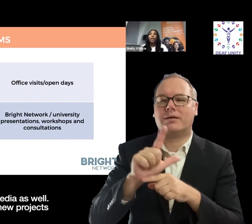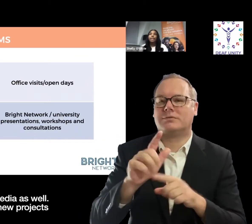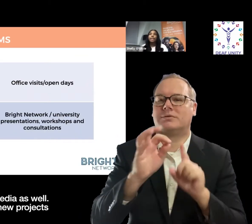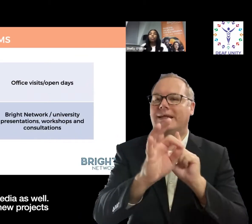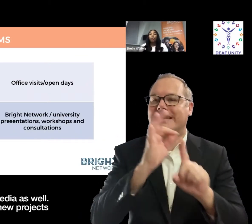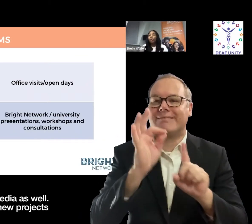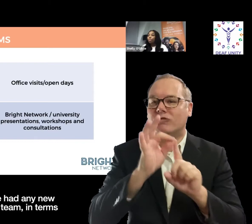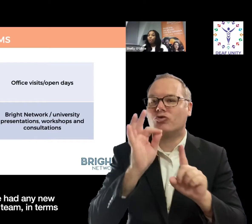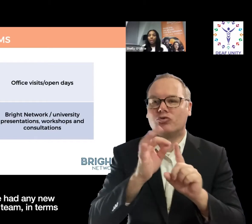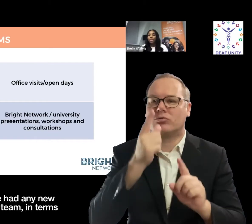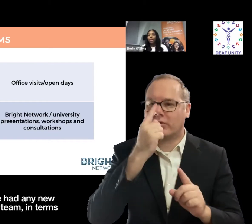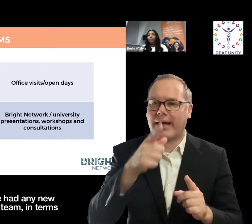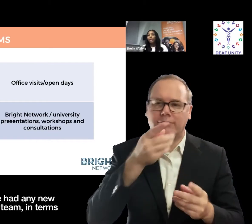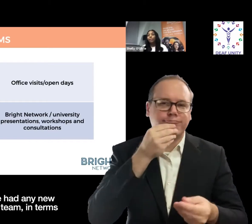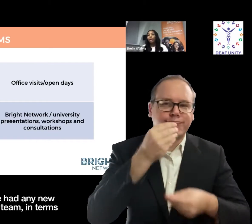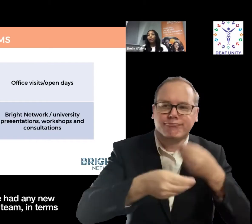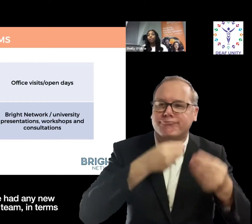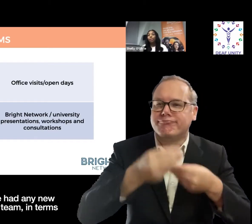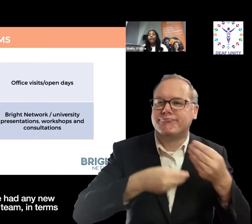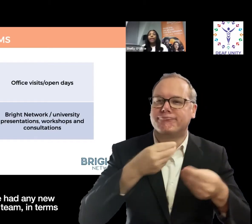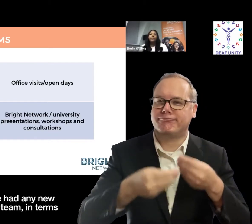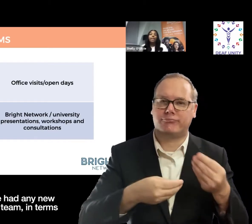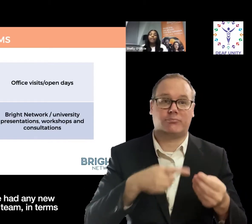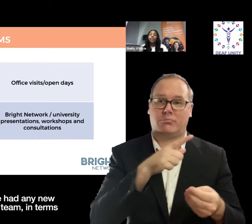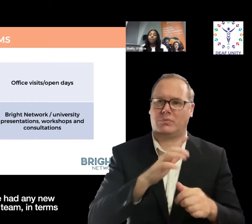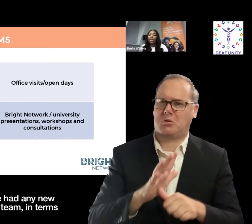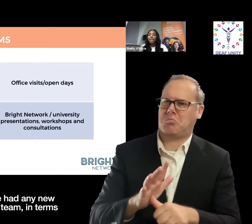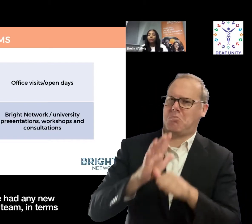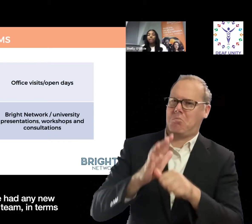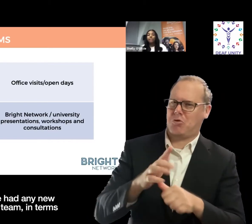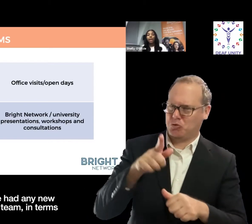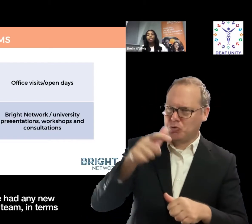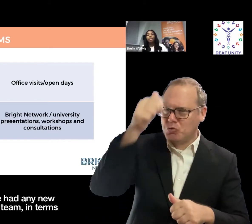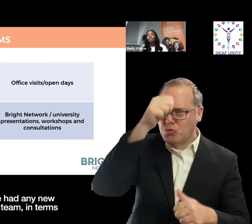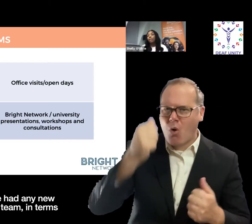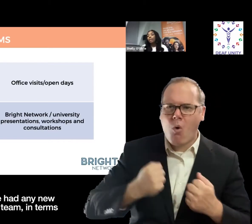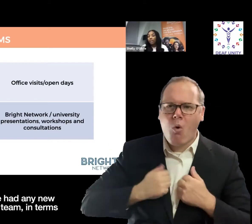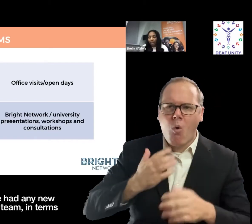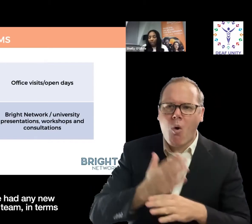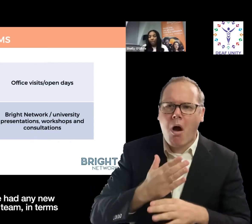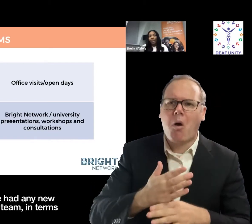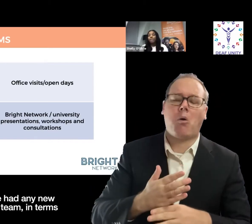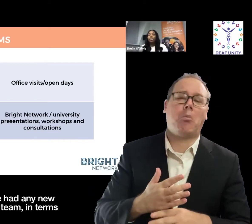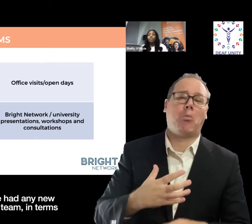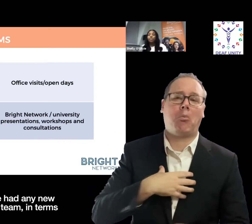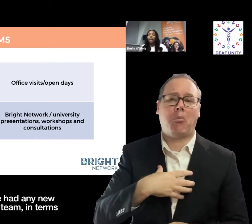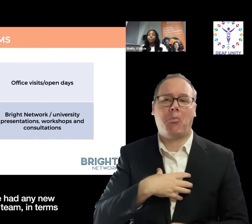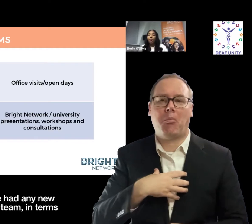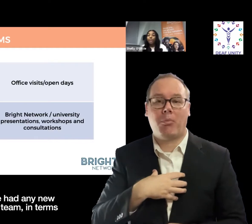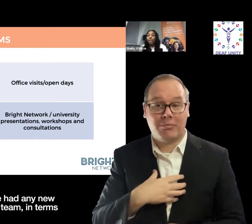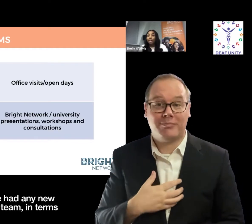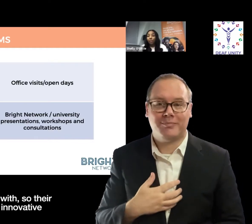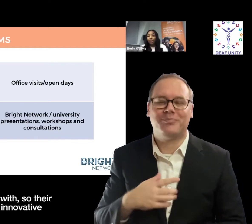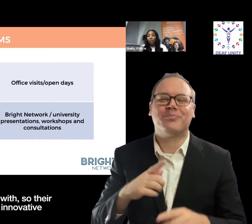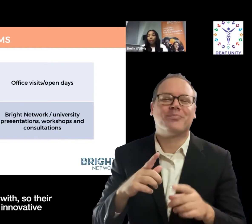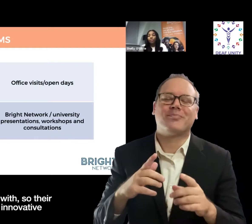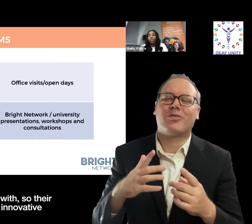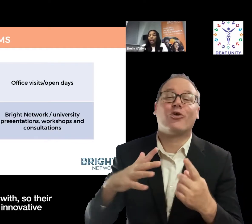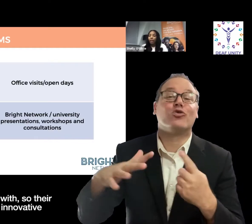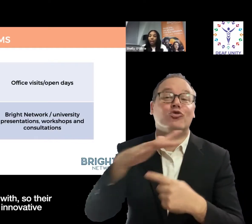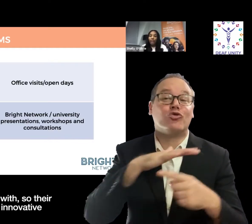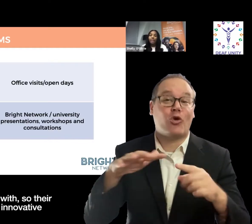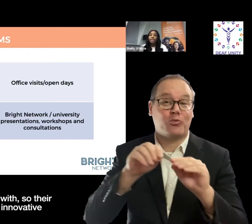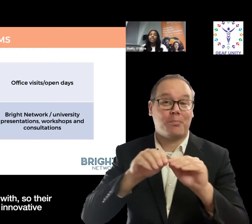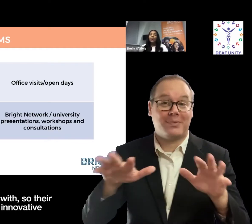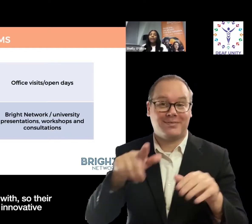to see what new projects the company's working on, if they've had any new announcements in terms of their team, in terms of the partners that they're working with, so